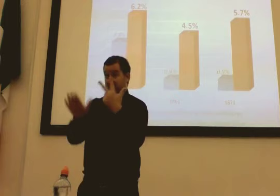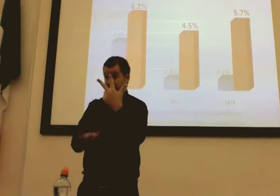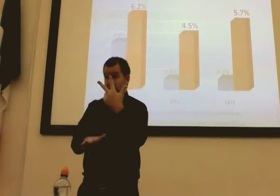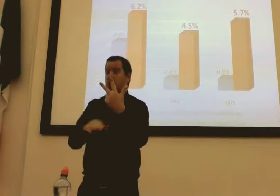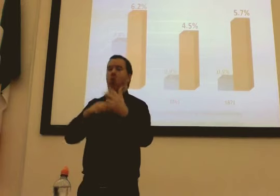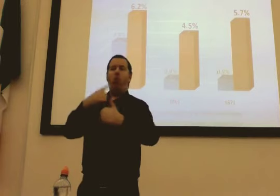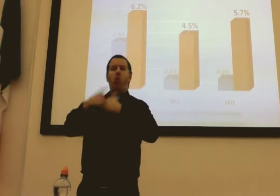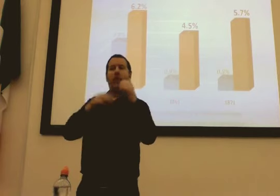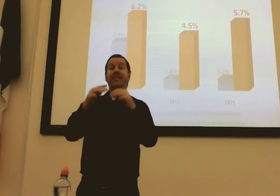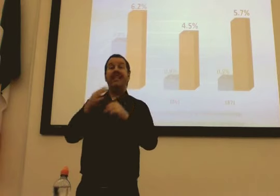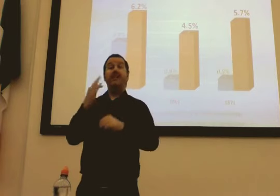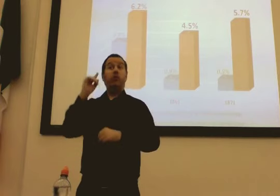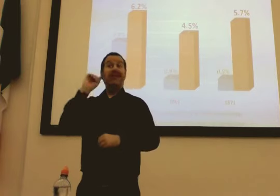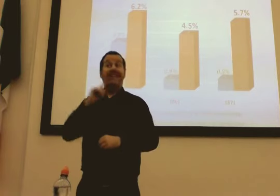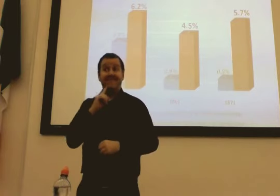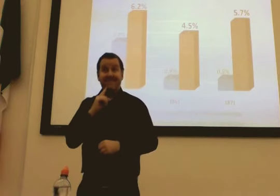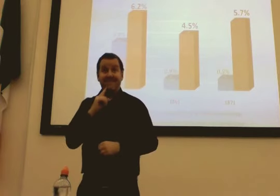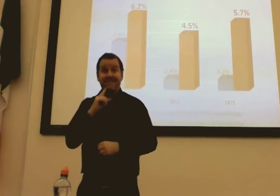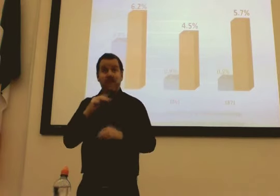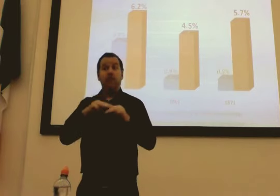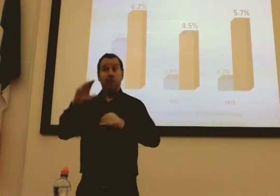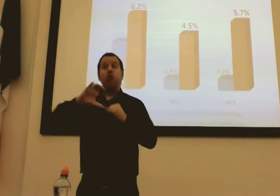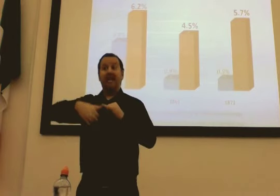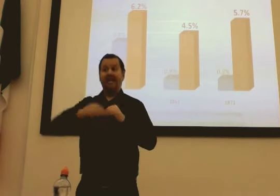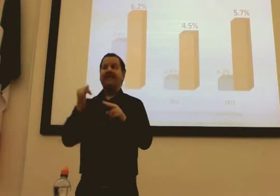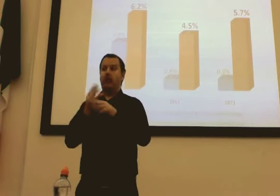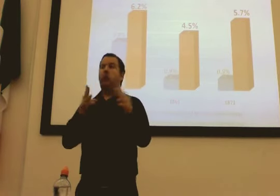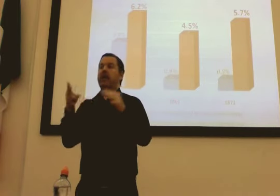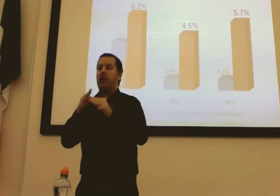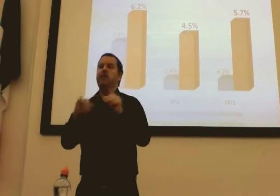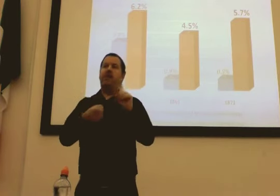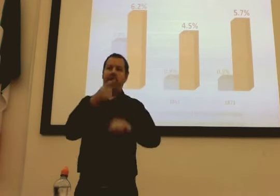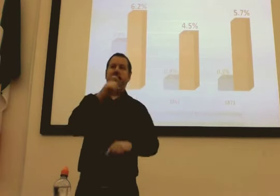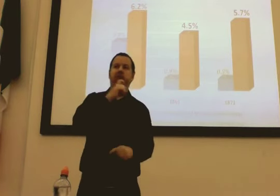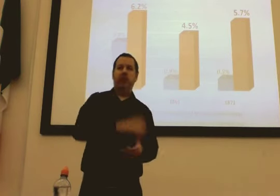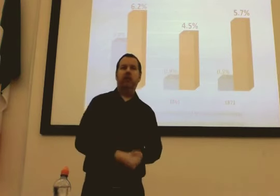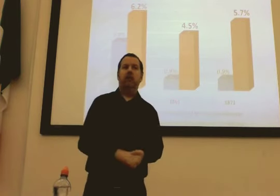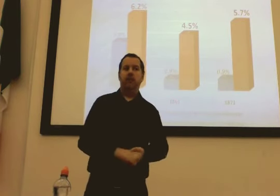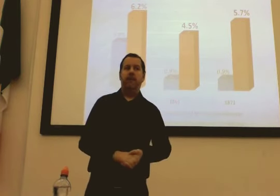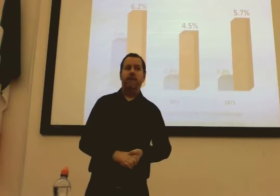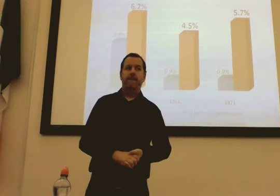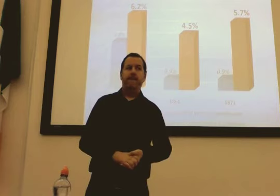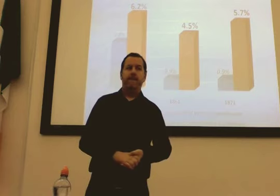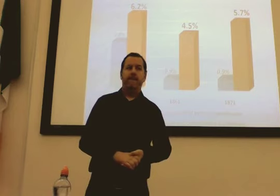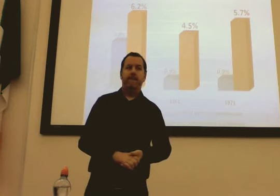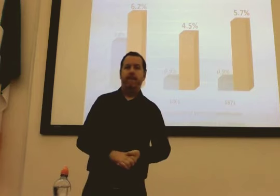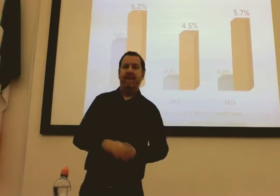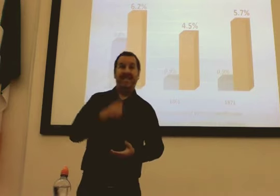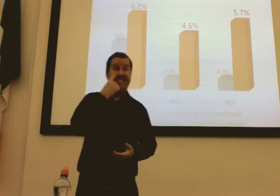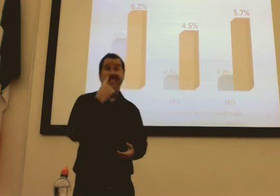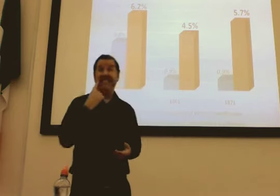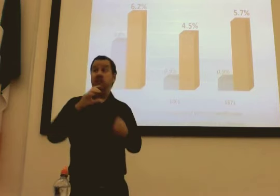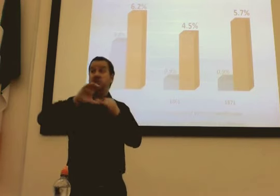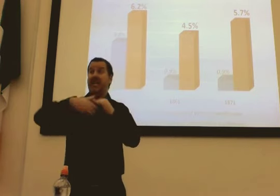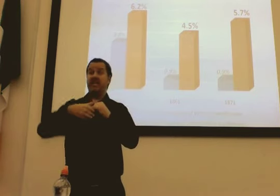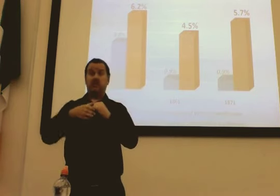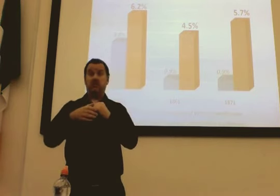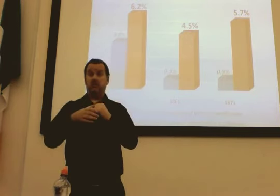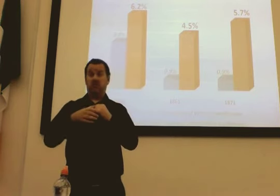So over the space of 3 years, of the 3 years of the census, you can see that there was a much higher chance for you to be in a workout